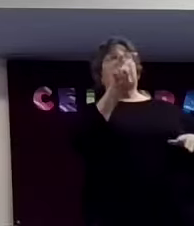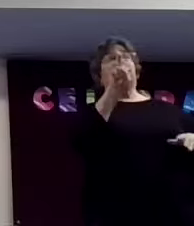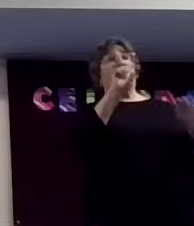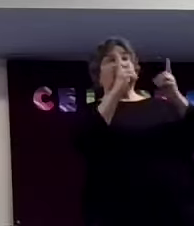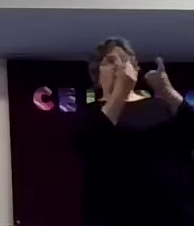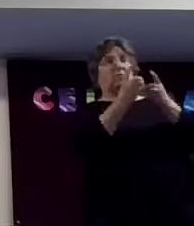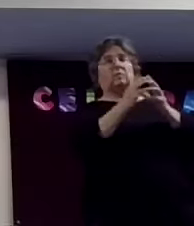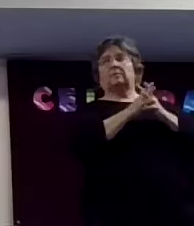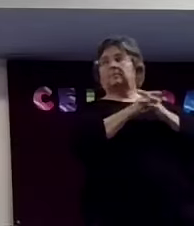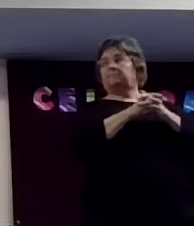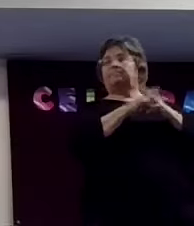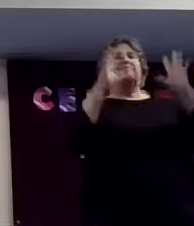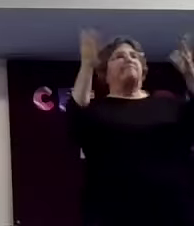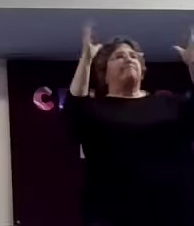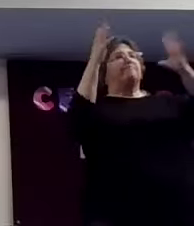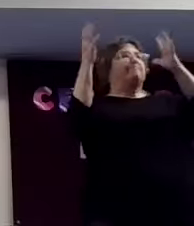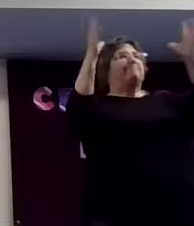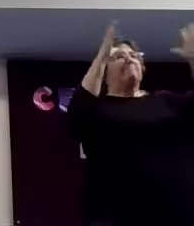District.